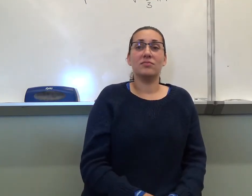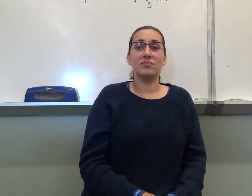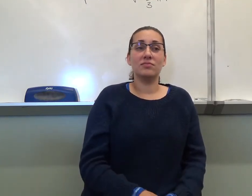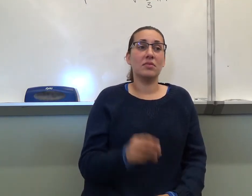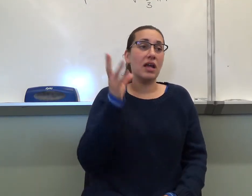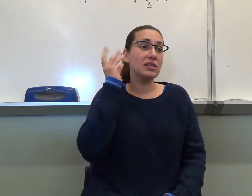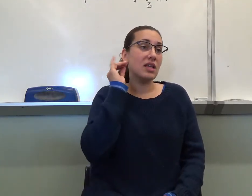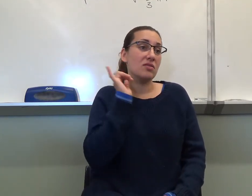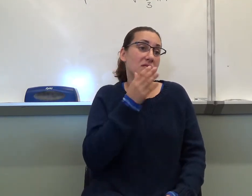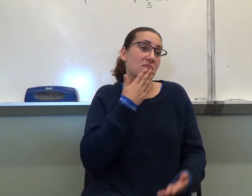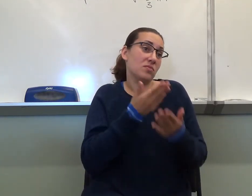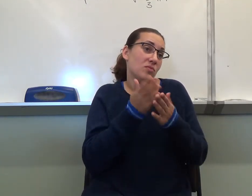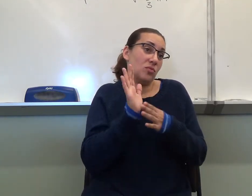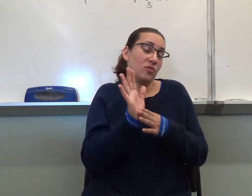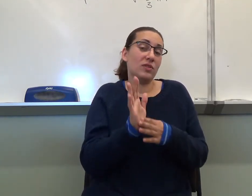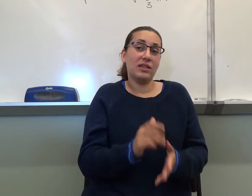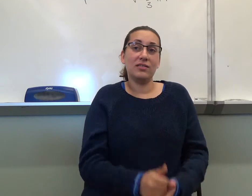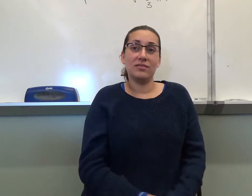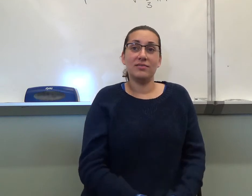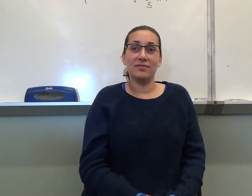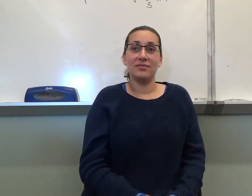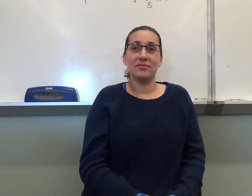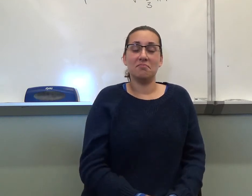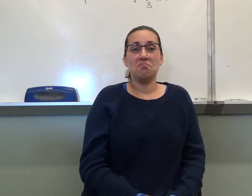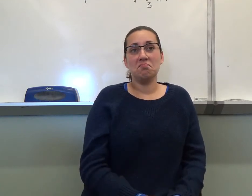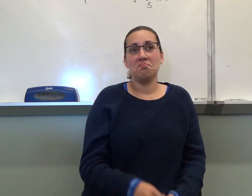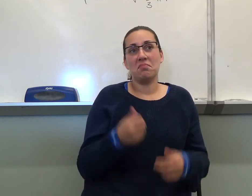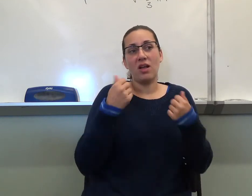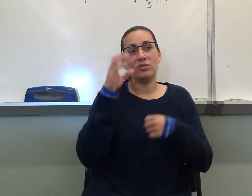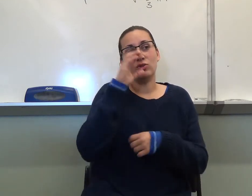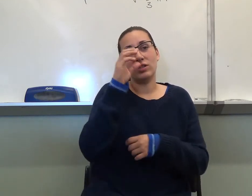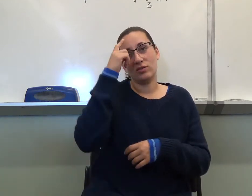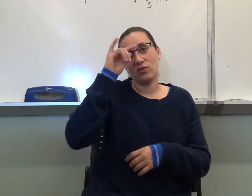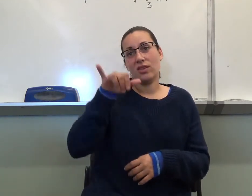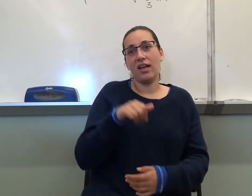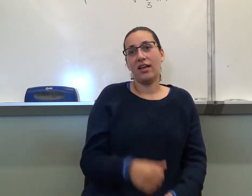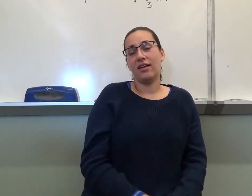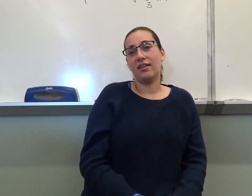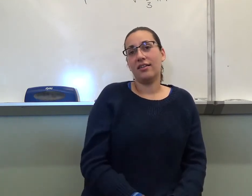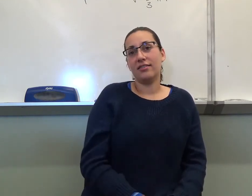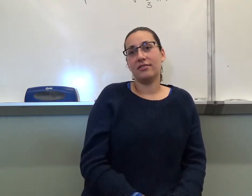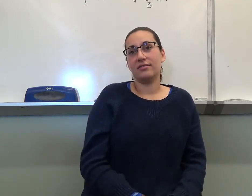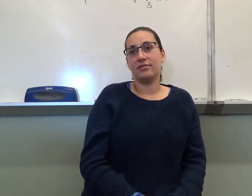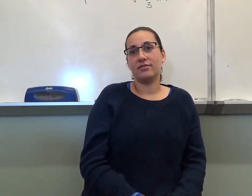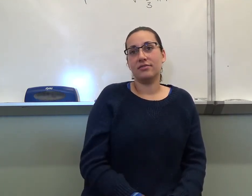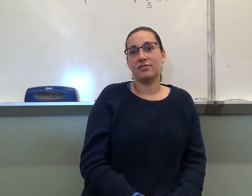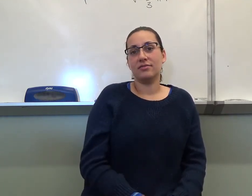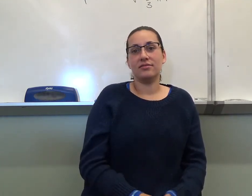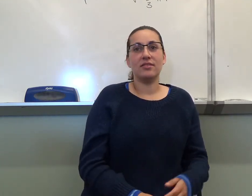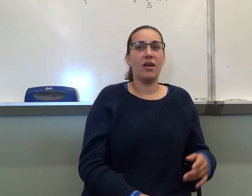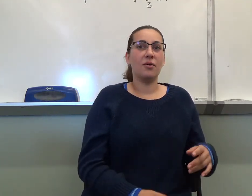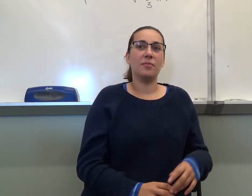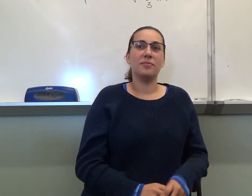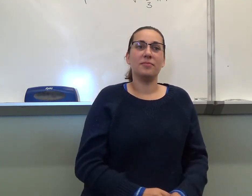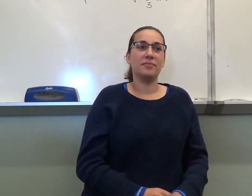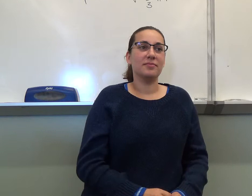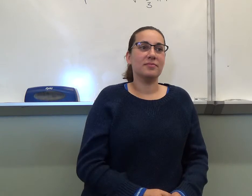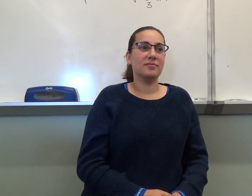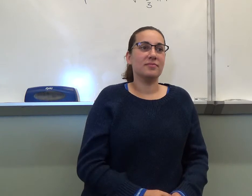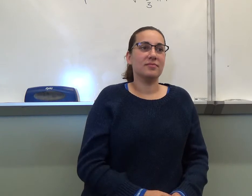graph. Now, this is a bar graph constructed just the way we did ours, huh? Okay, so you find that Breyer's 6